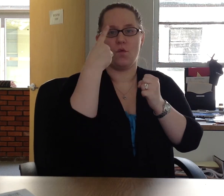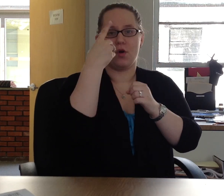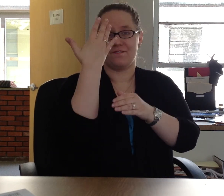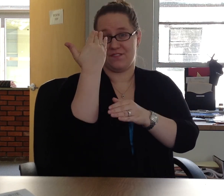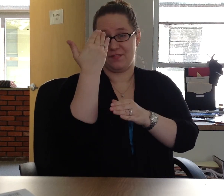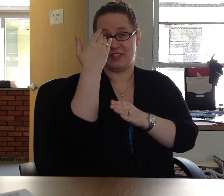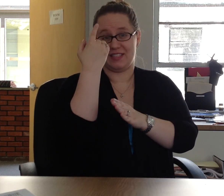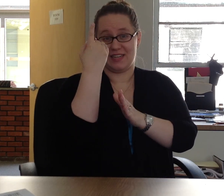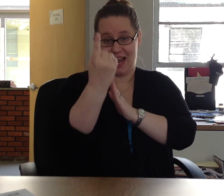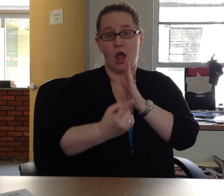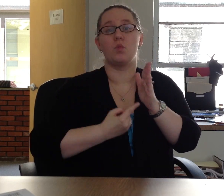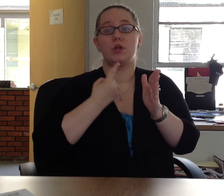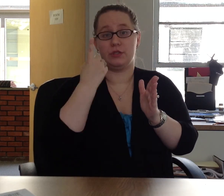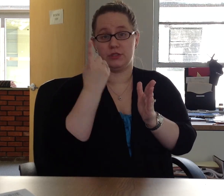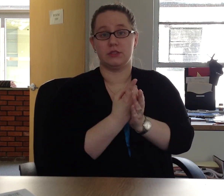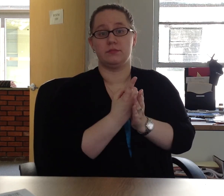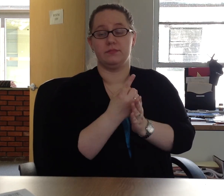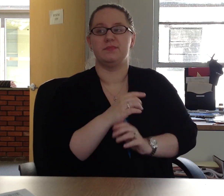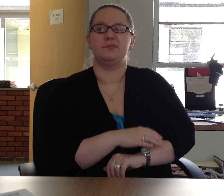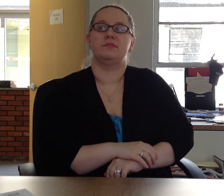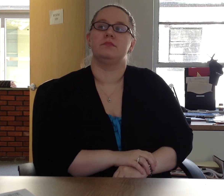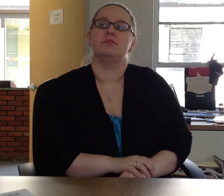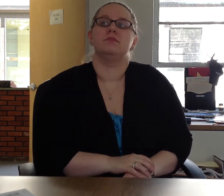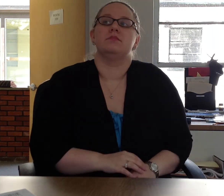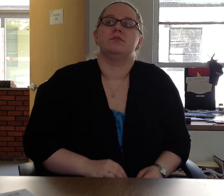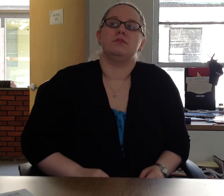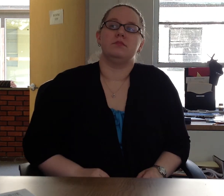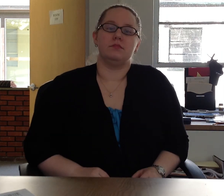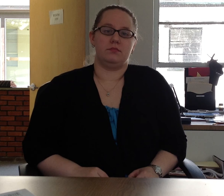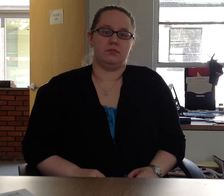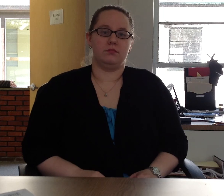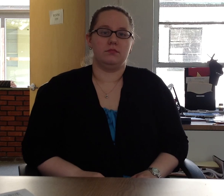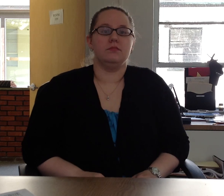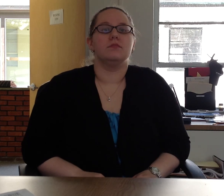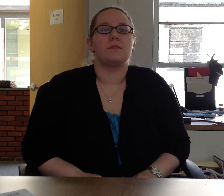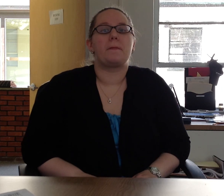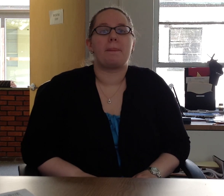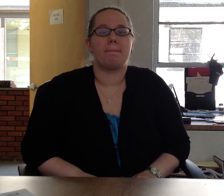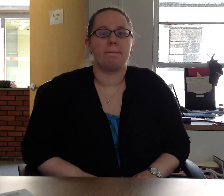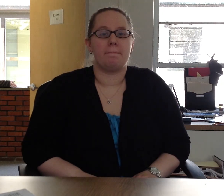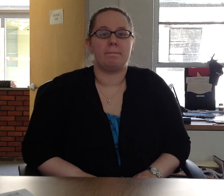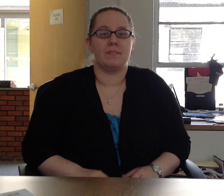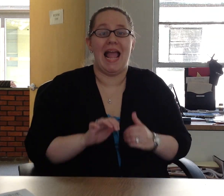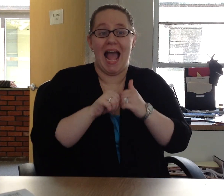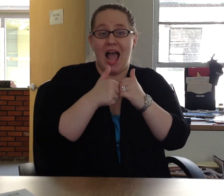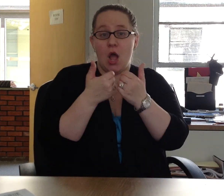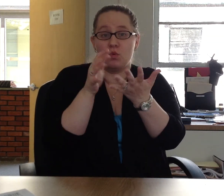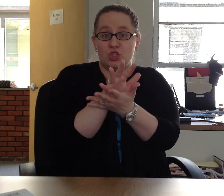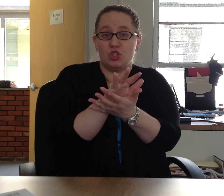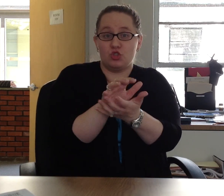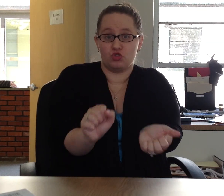hours. How to destroy microorganisms.